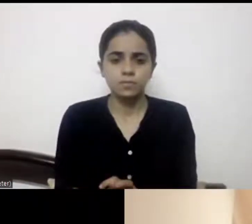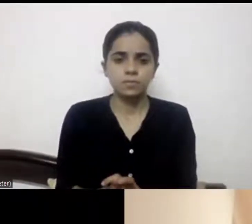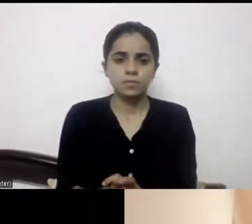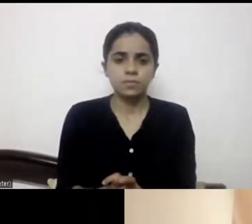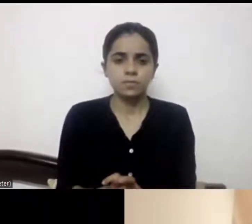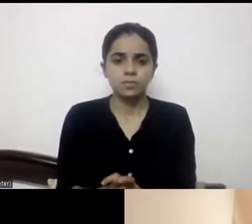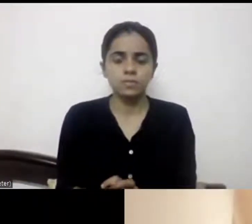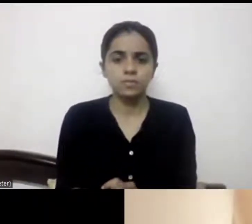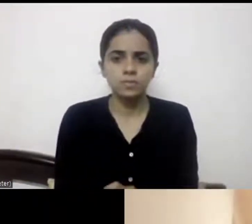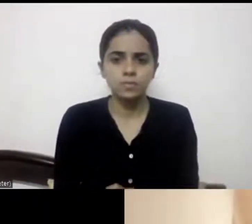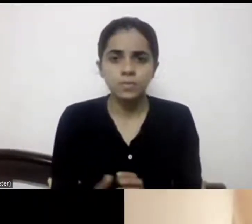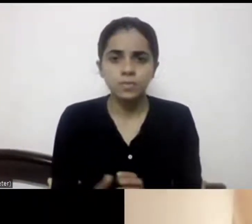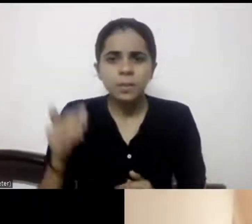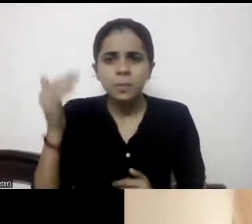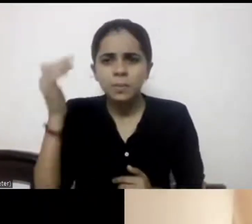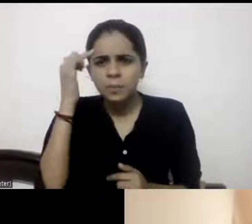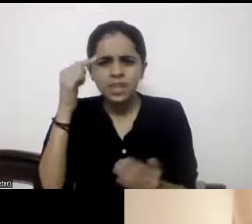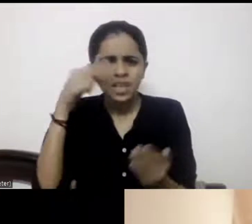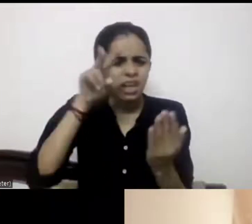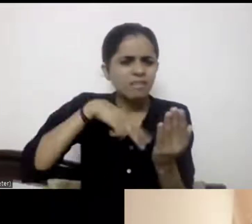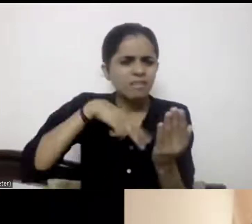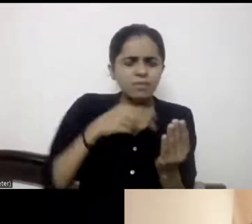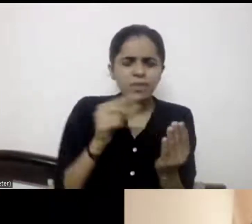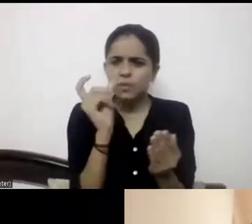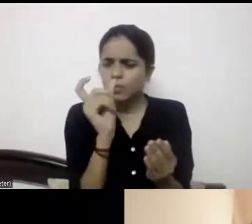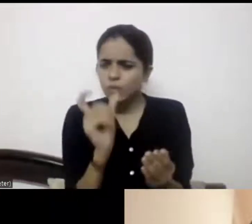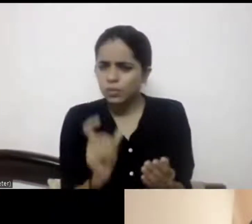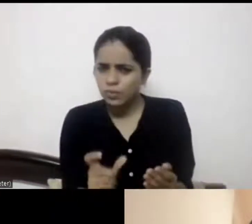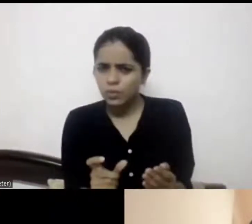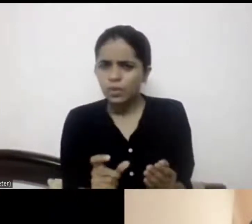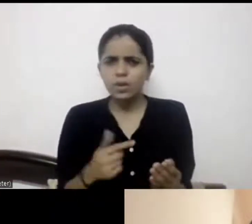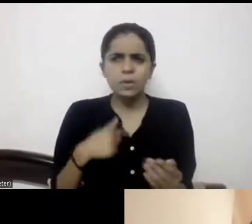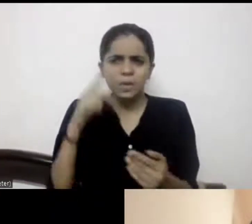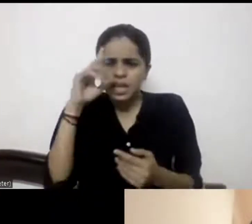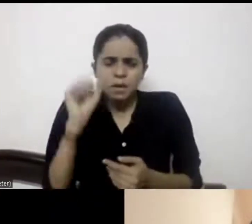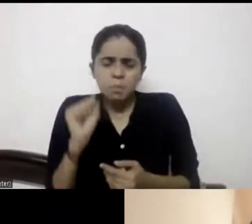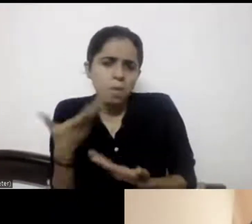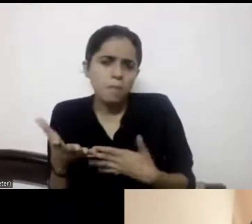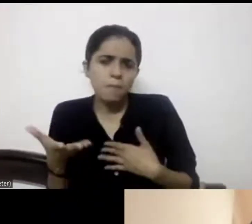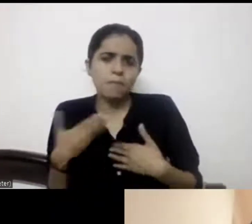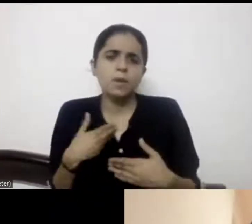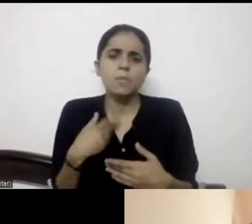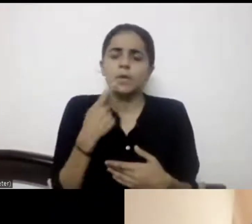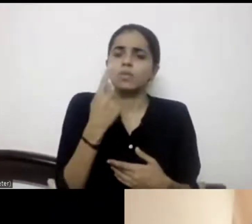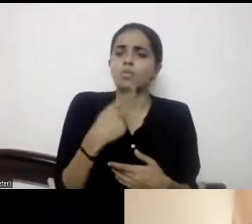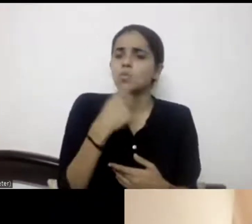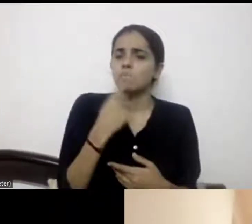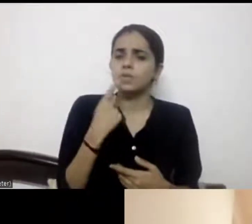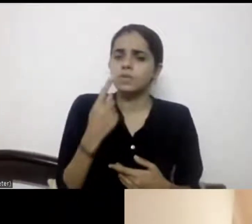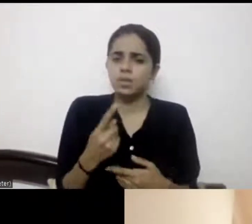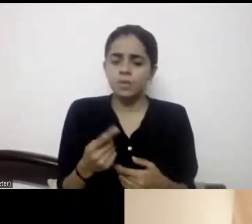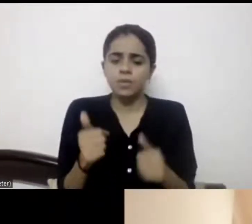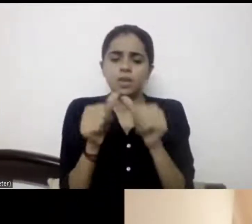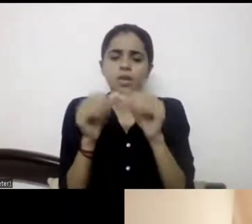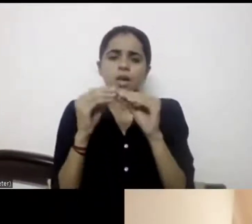Again, ma'am, I think I have read in some of the, I don't remember exactly who said this, the